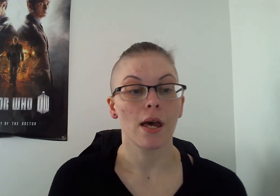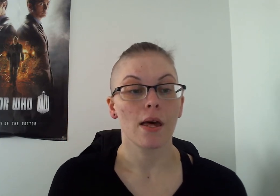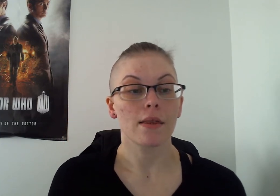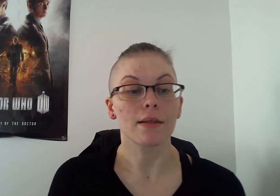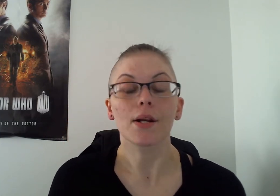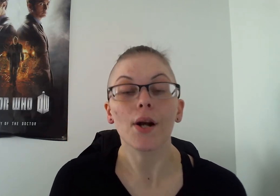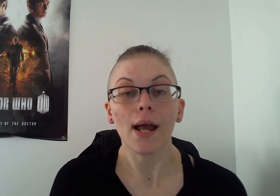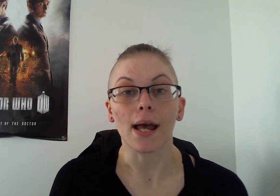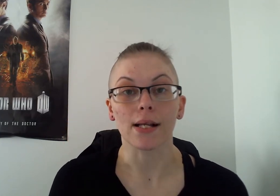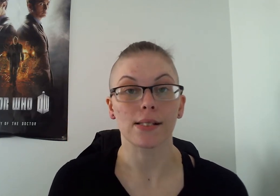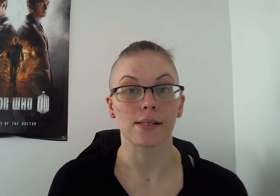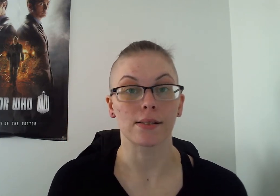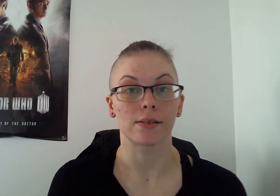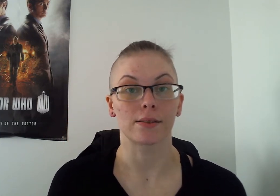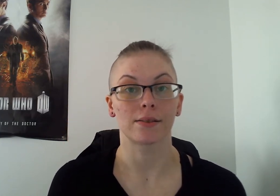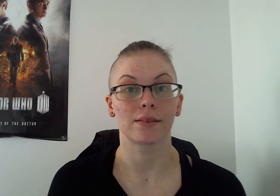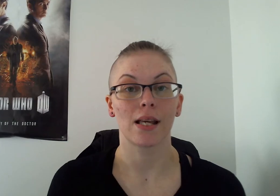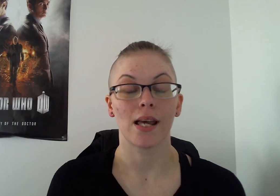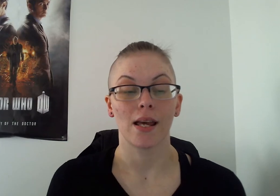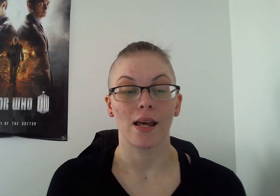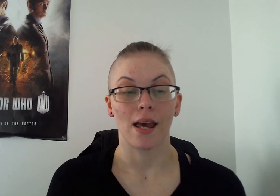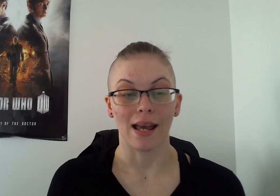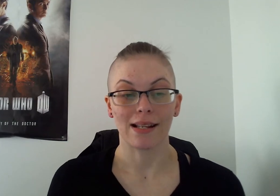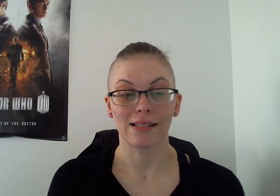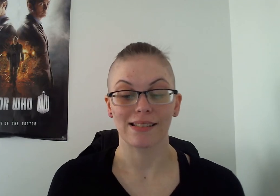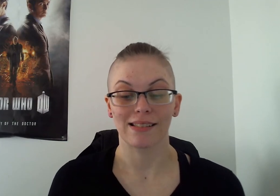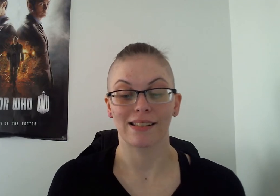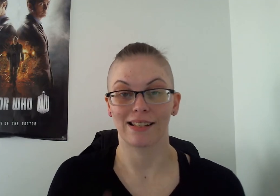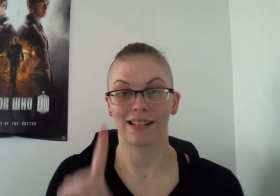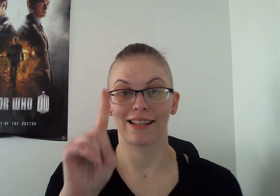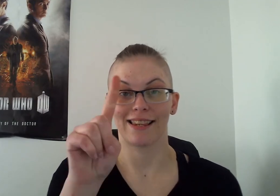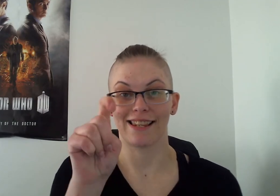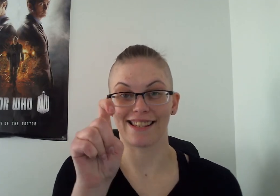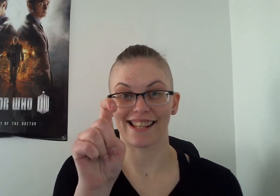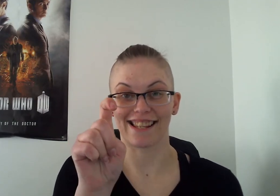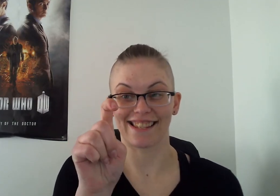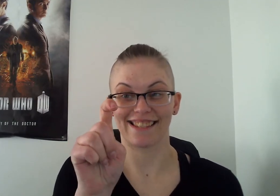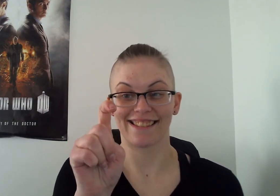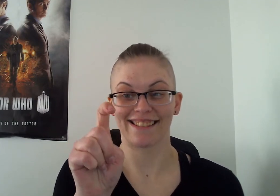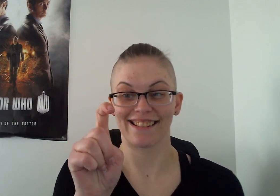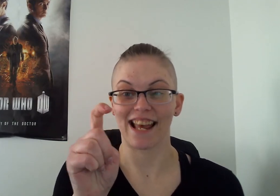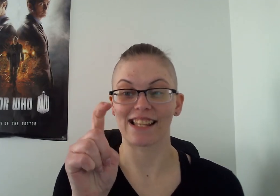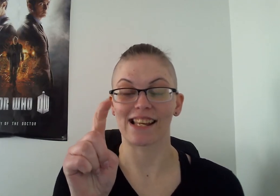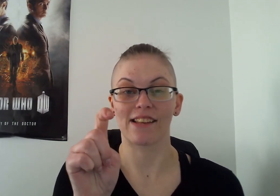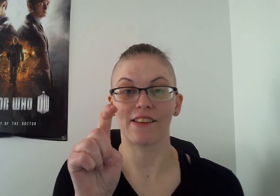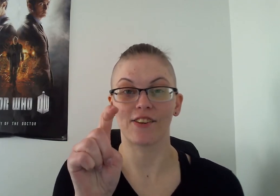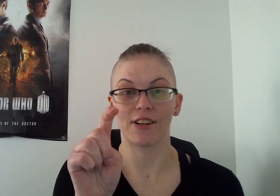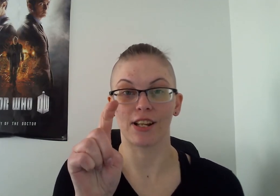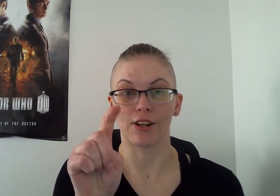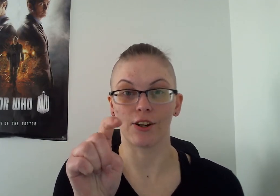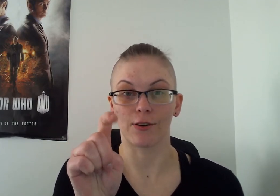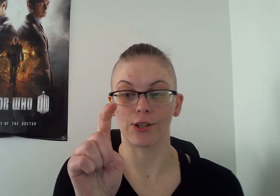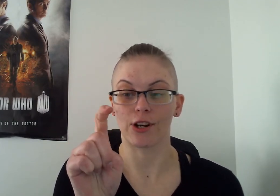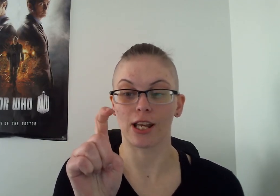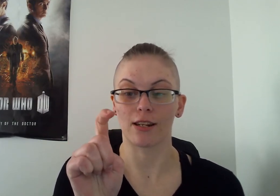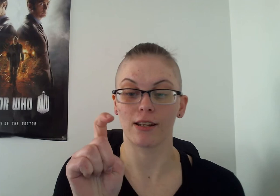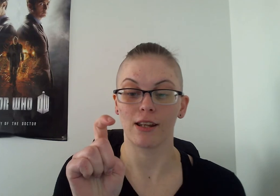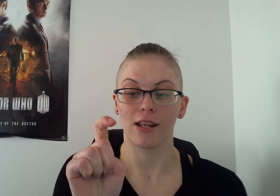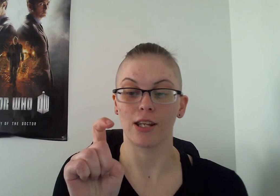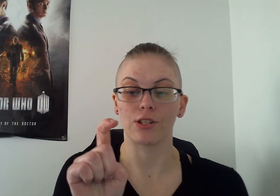The letter X. X is like this. It's kind of like creating a hook with your hand. You tuck